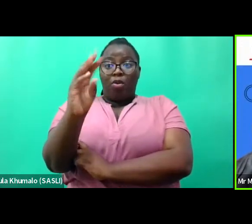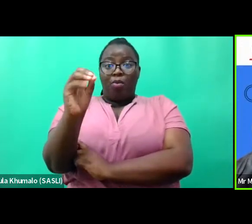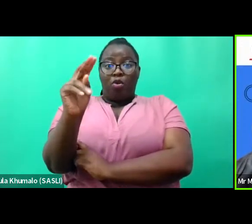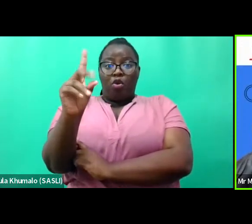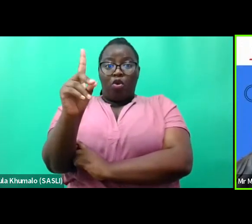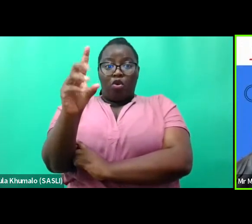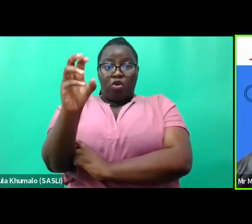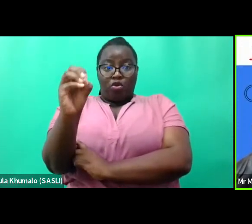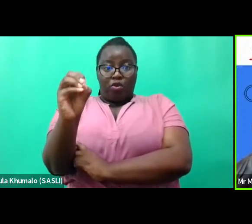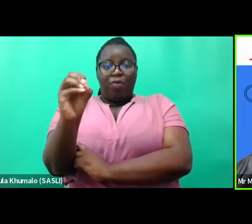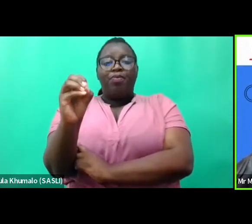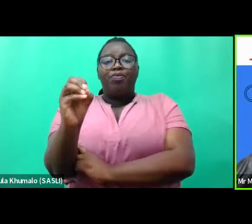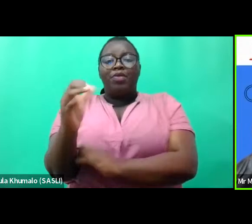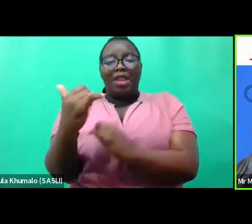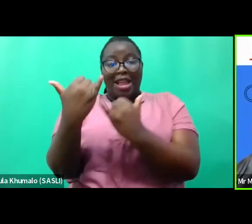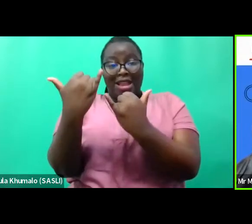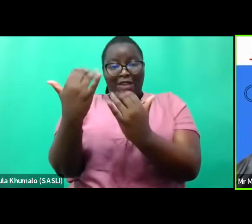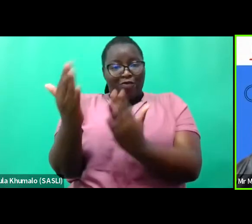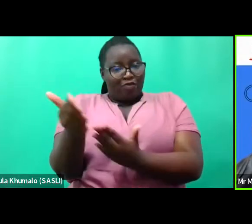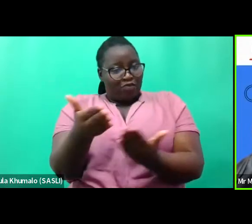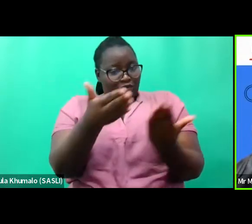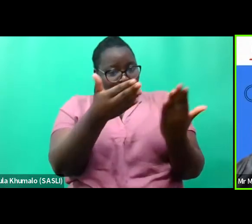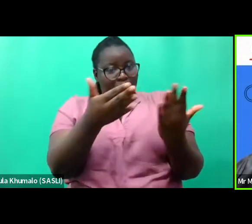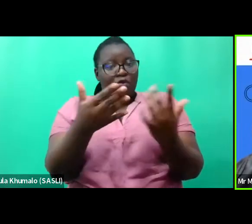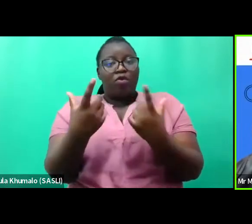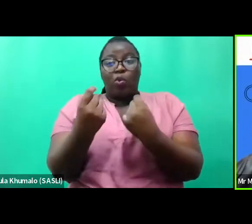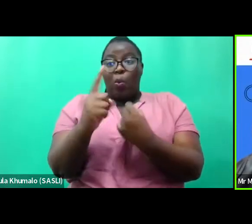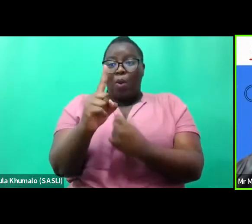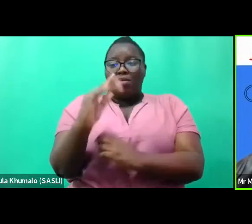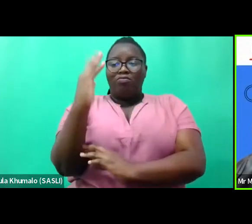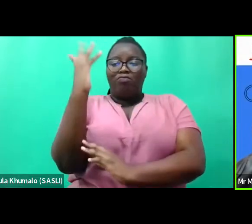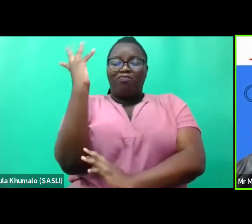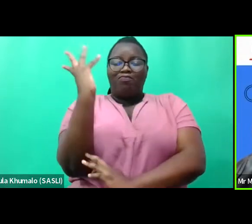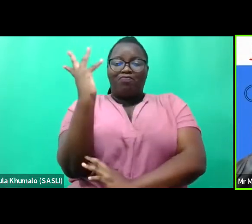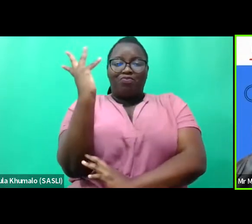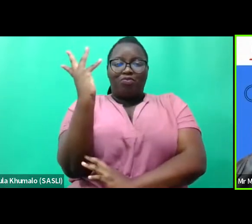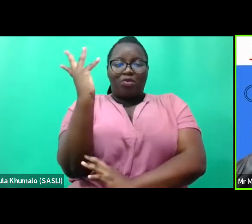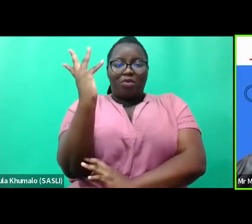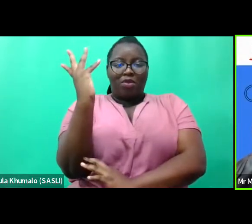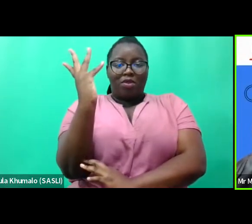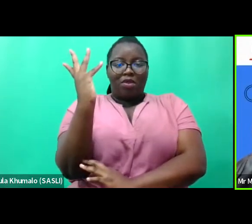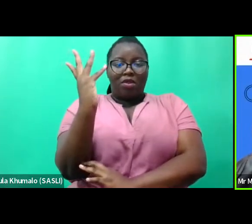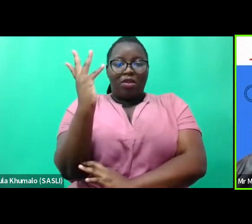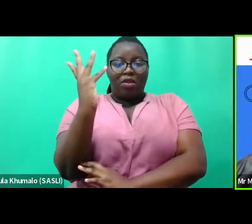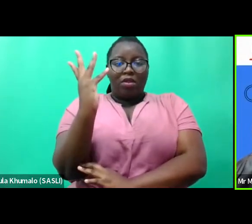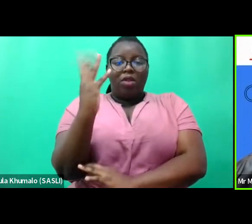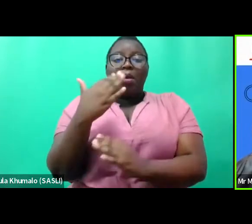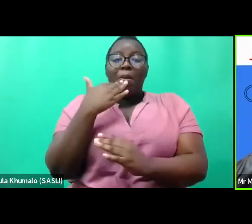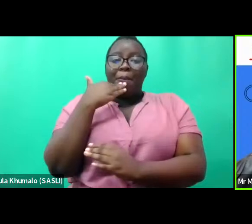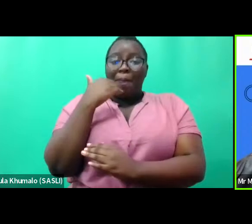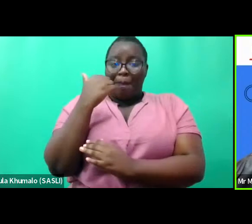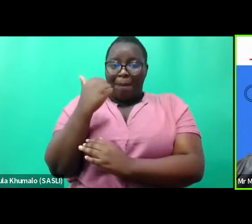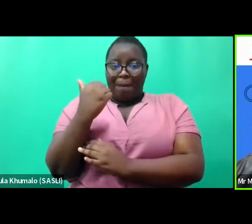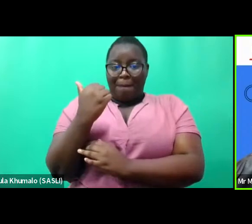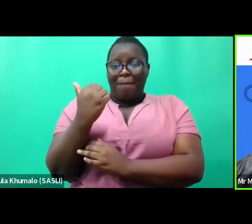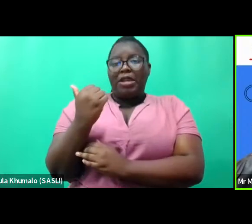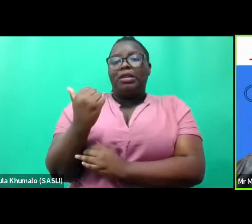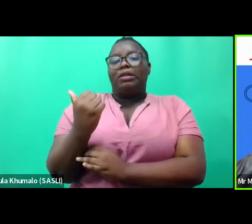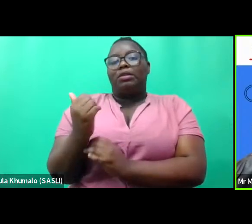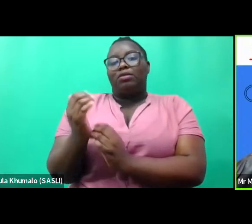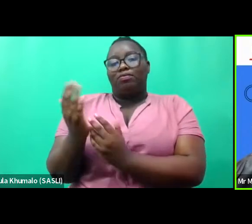it is now your turn to present. Please come through.